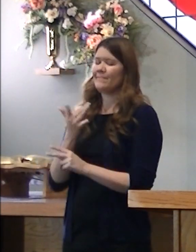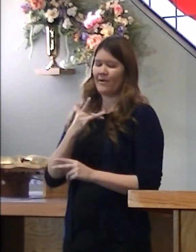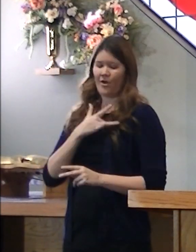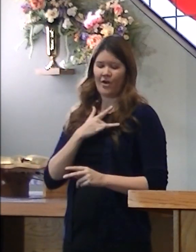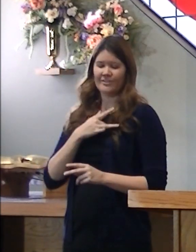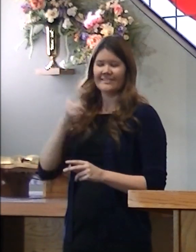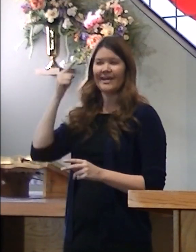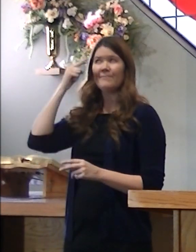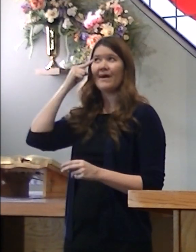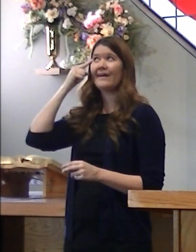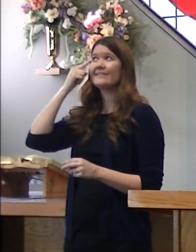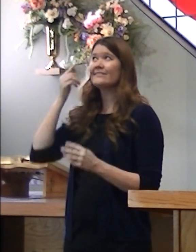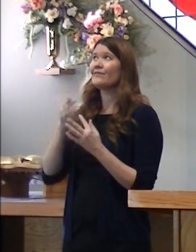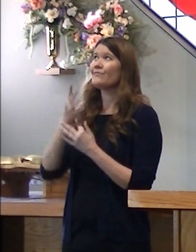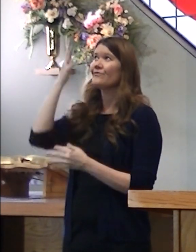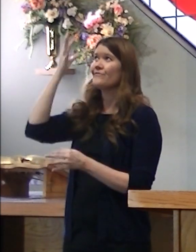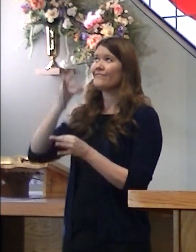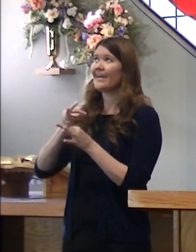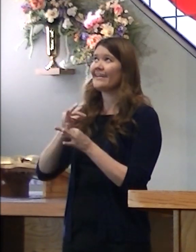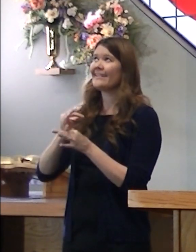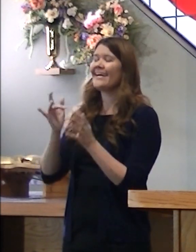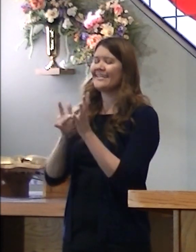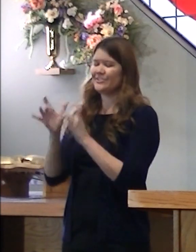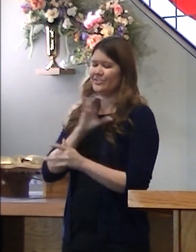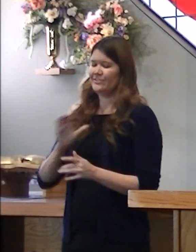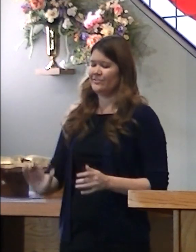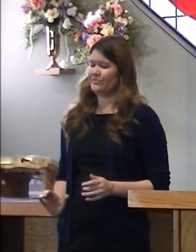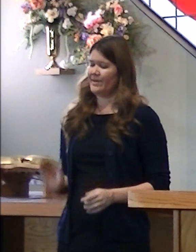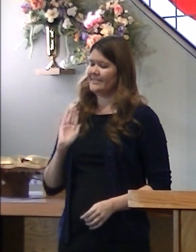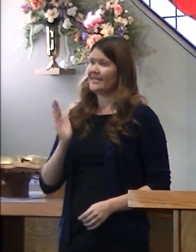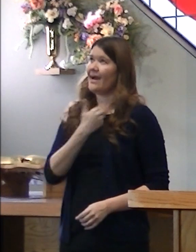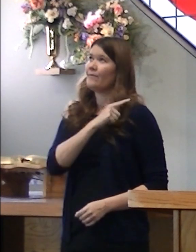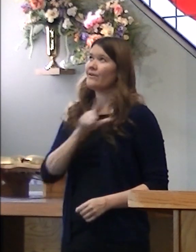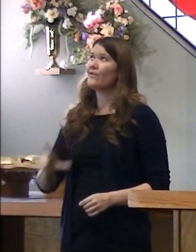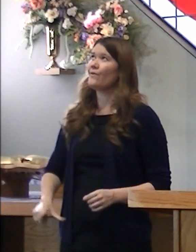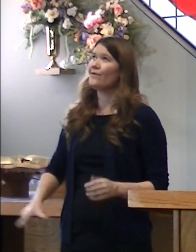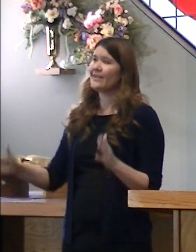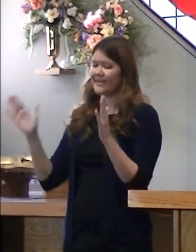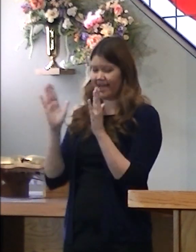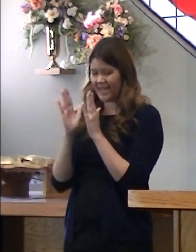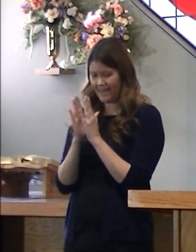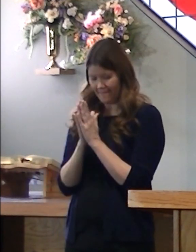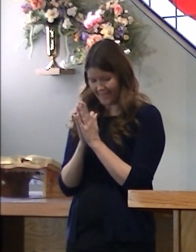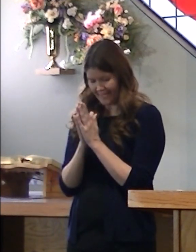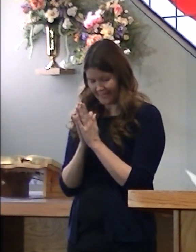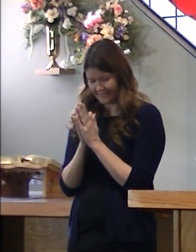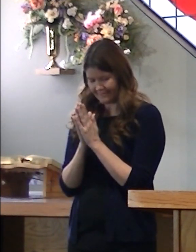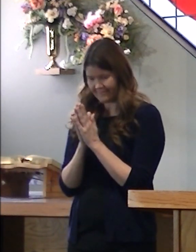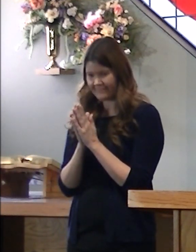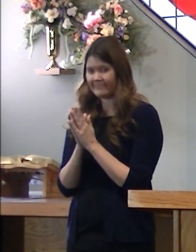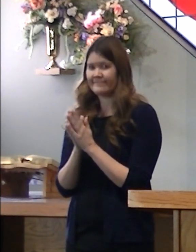and minds through faith in Jesus Christ our Lord. Amen.